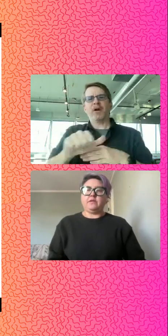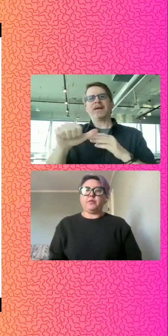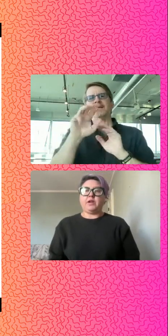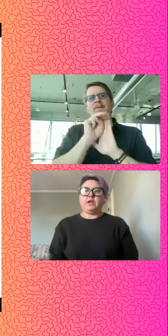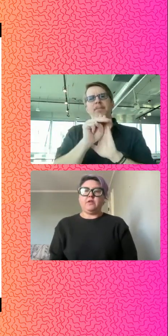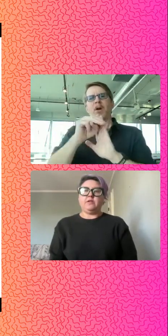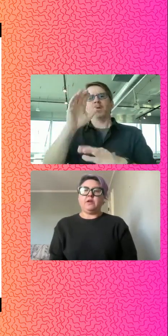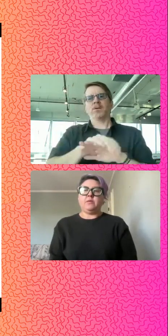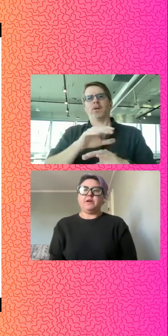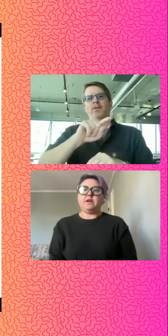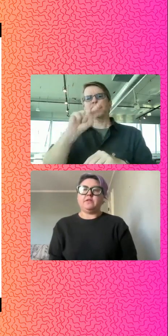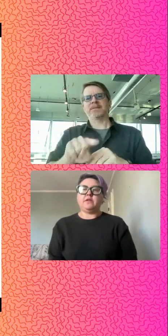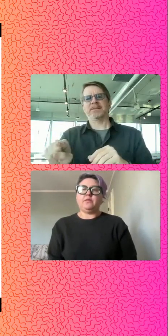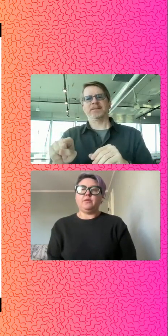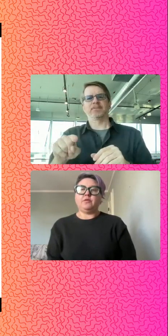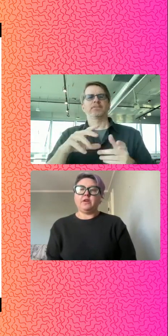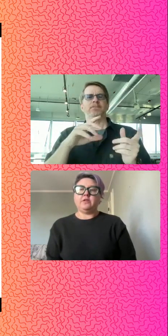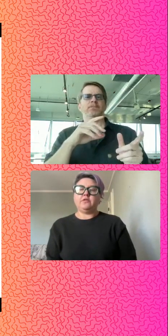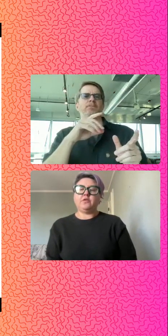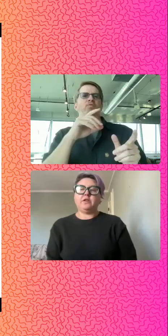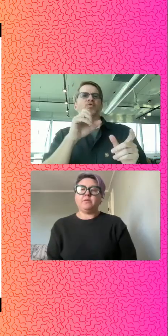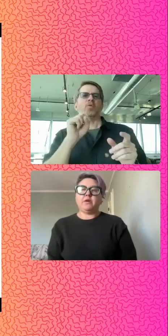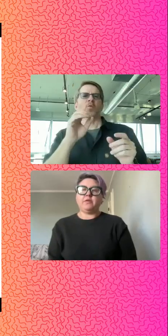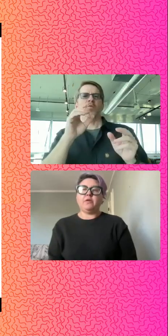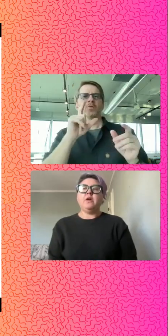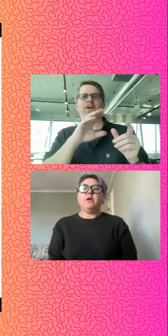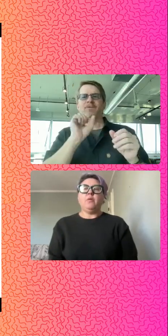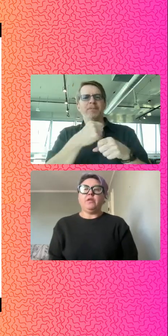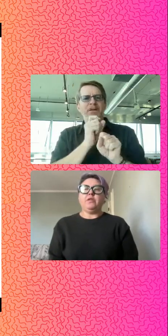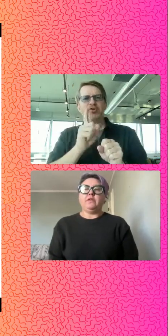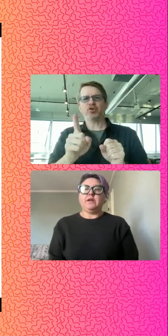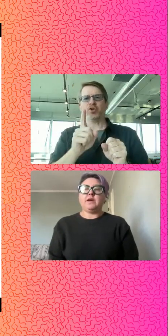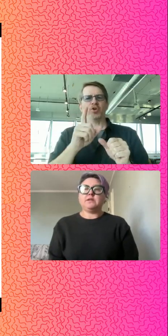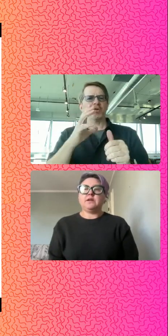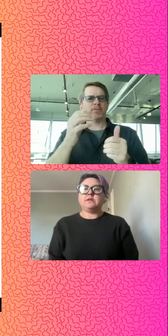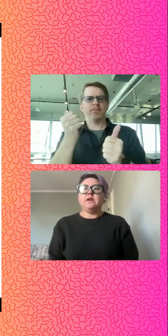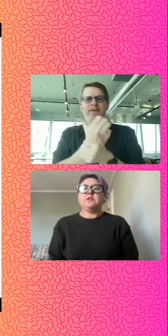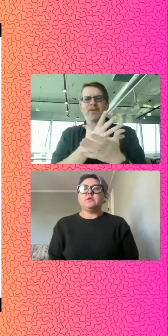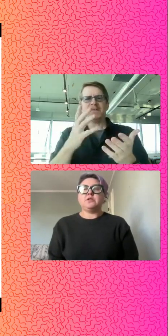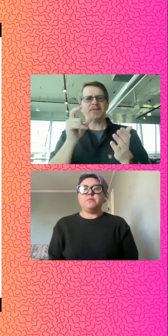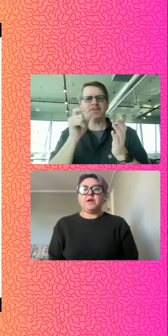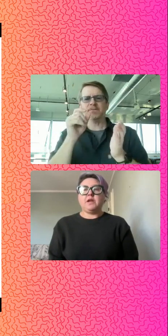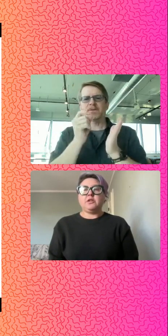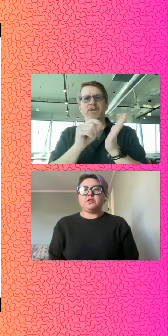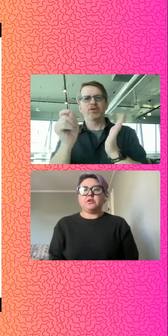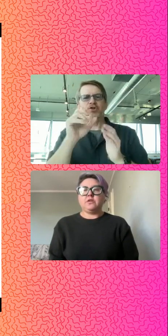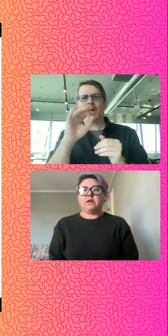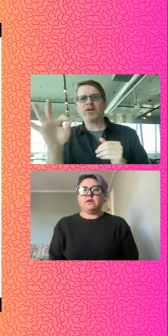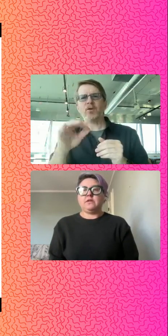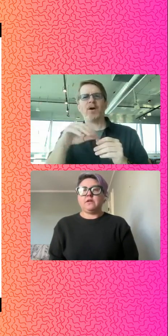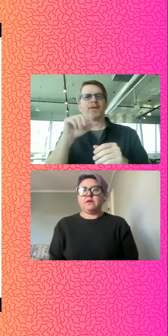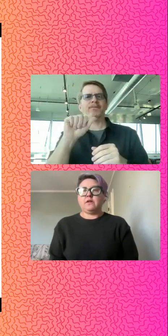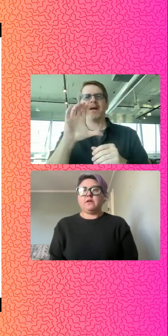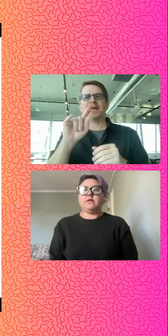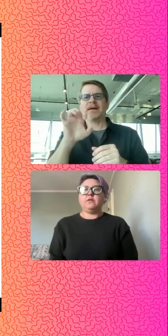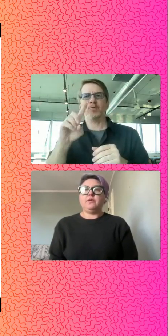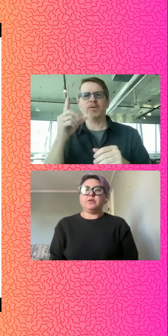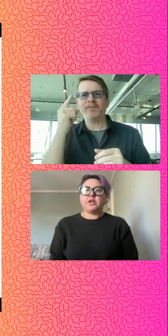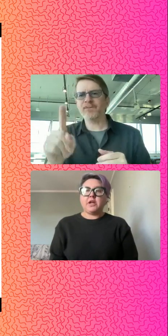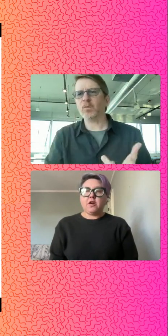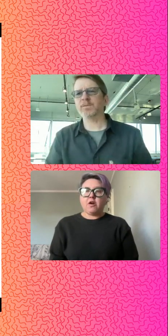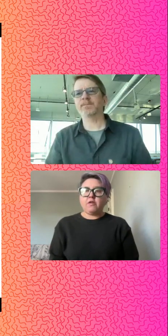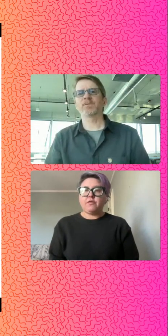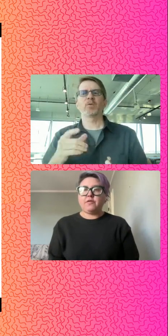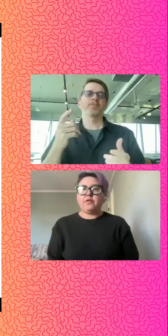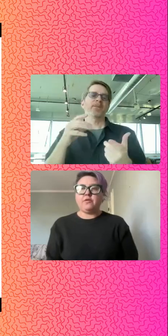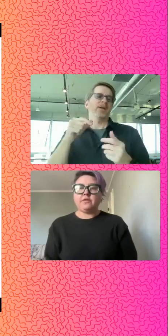bit of things breaking here and there because we were trying to train the model with the Z axis. So just making sure that we